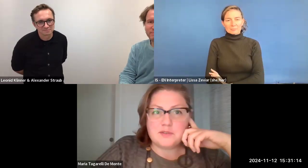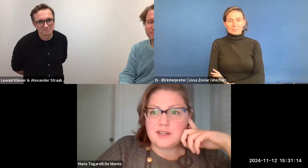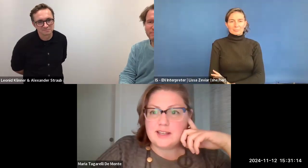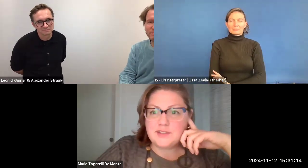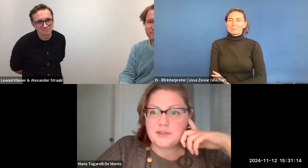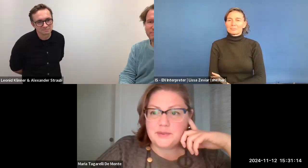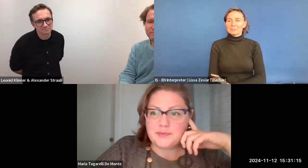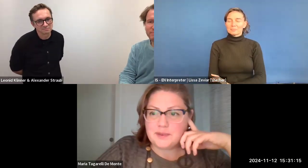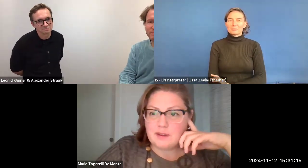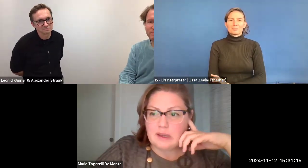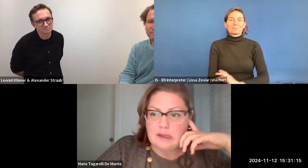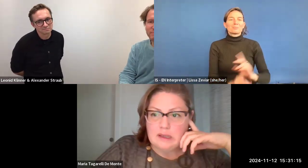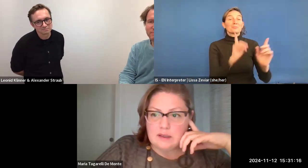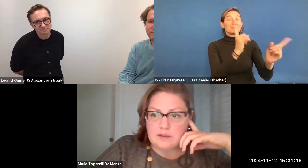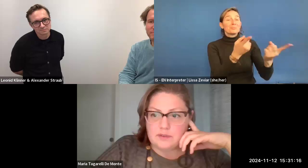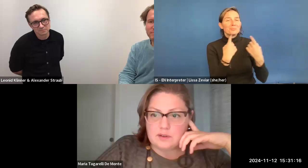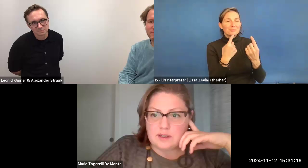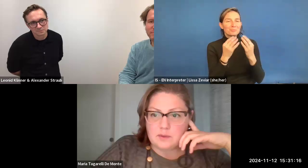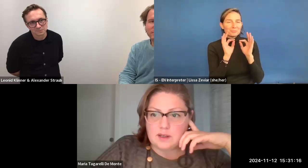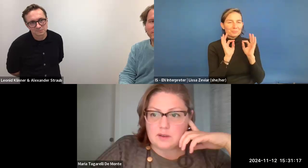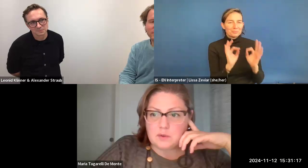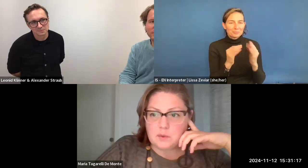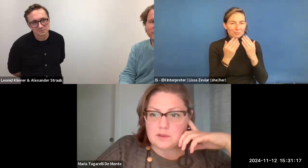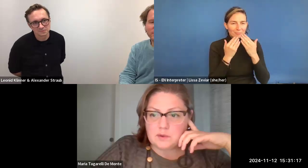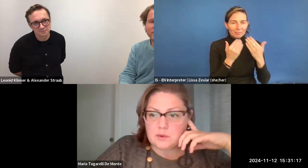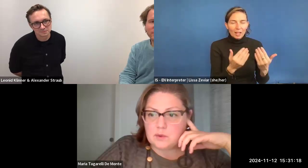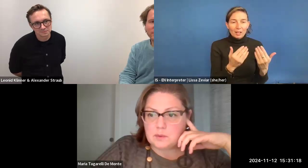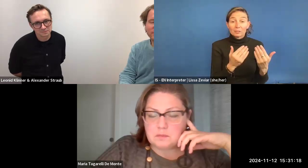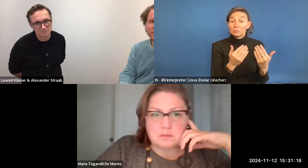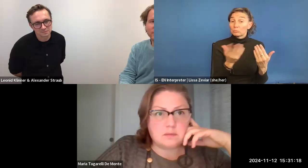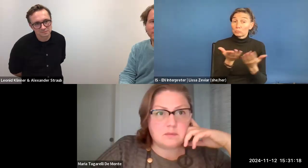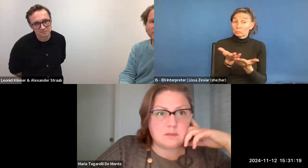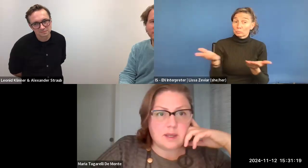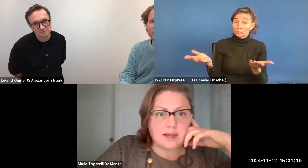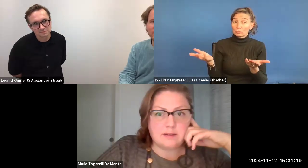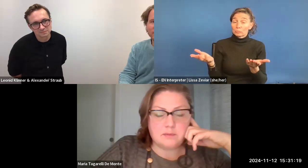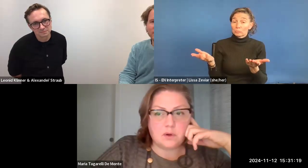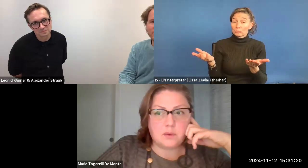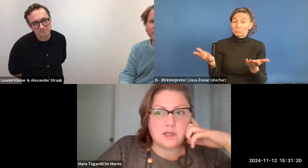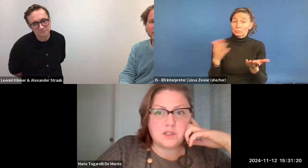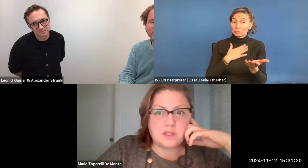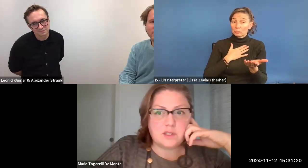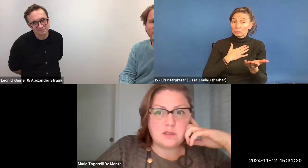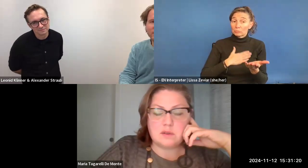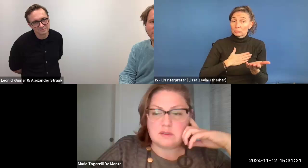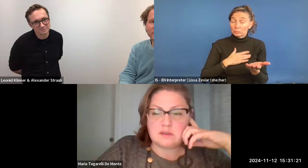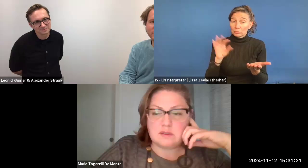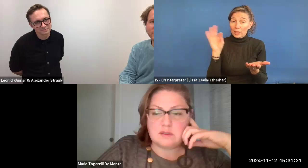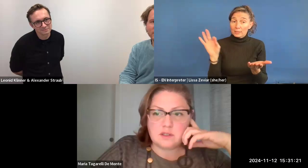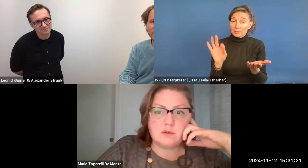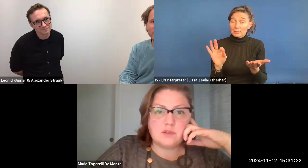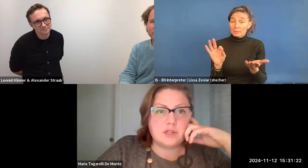Thank you very much for the answer. If there's anyone else who wants to add in more questions